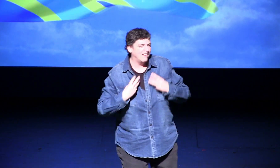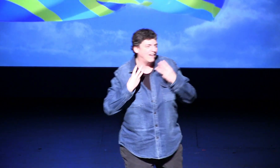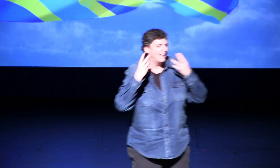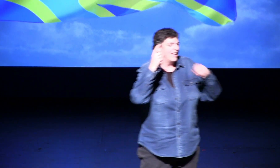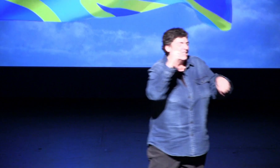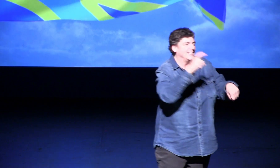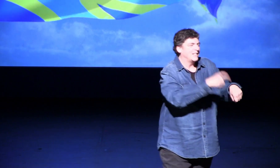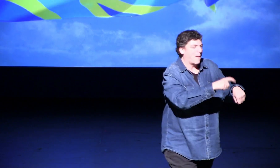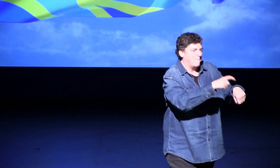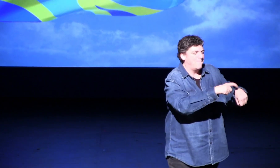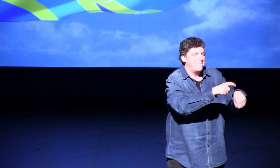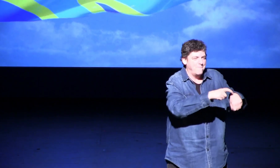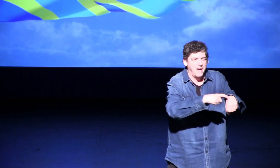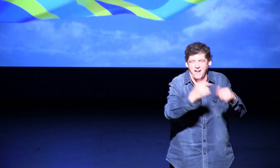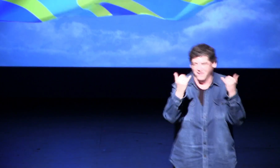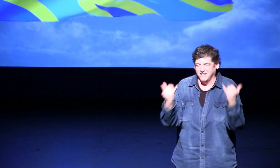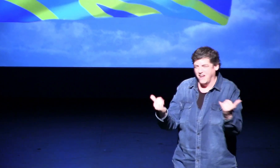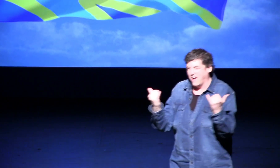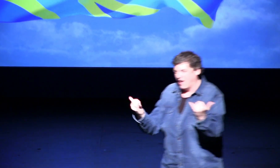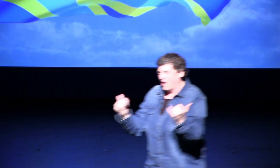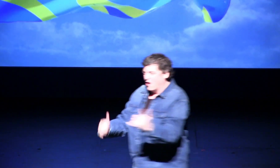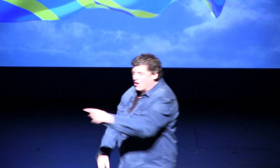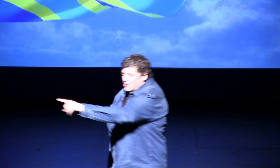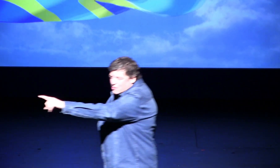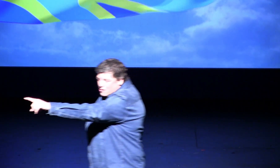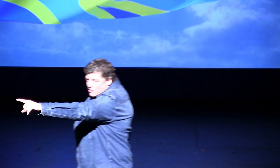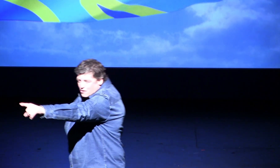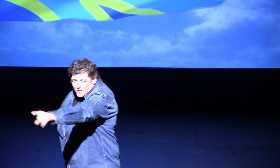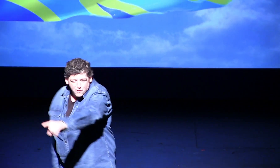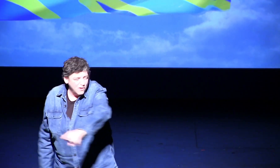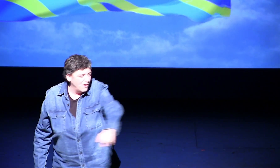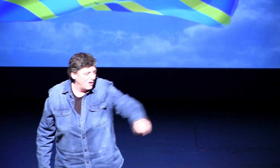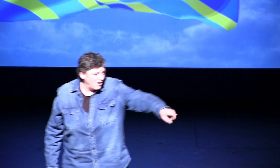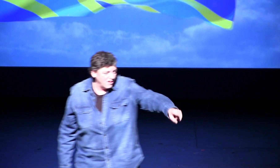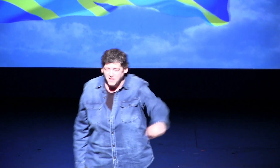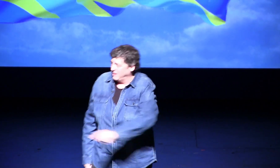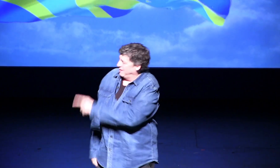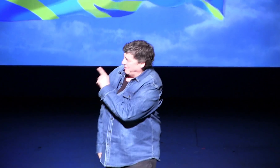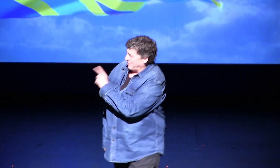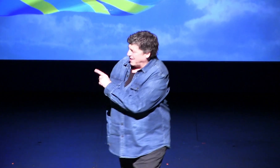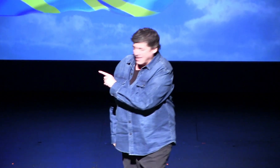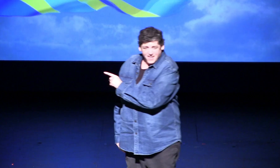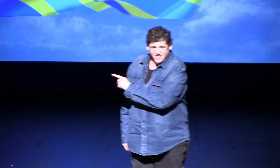Recognize, stand and gaze upon the flag, for the time is now. For you,